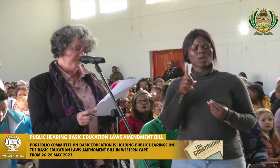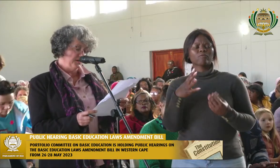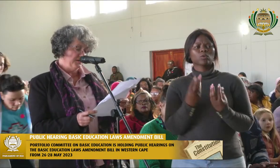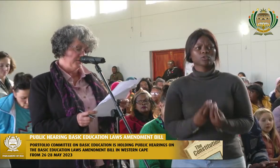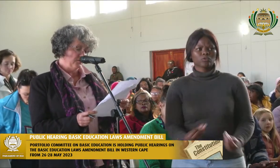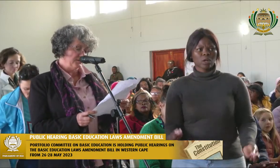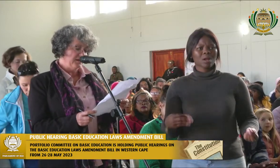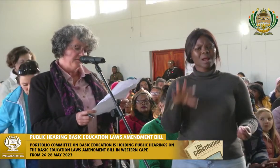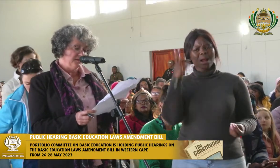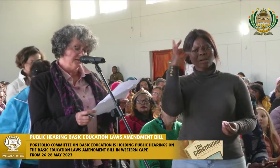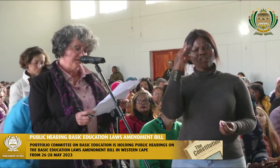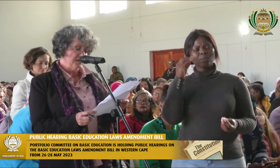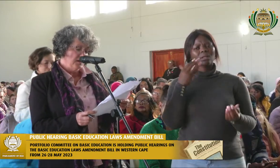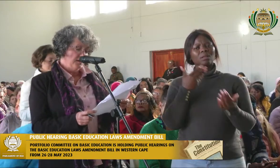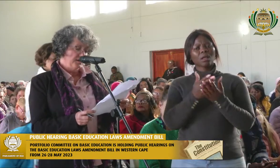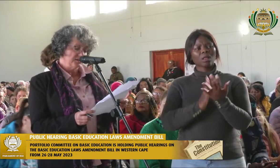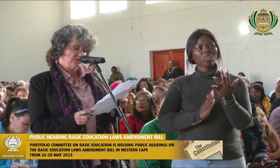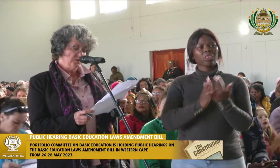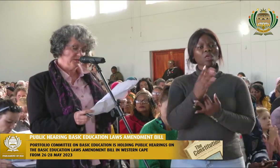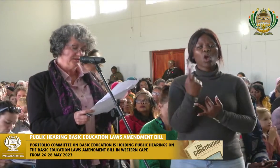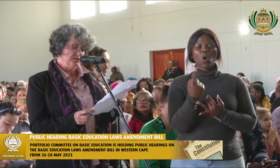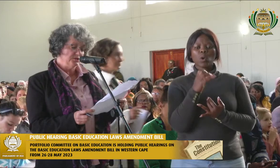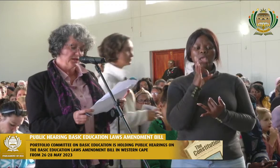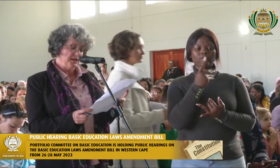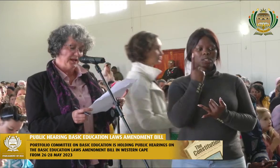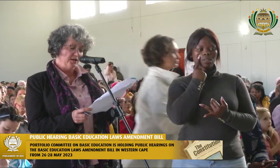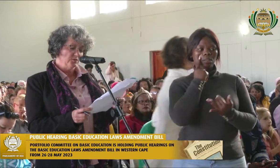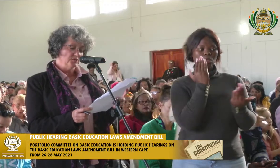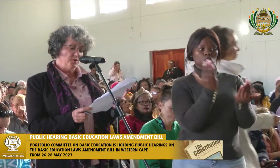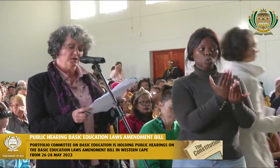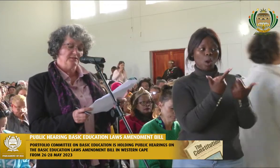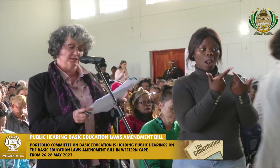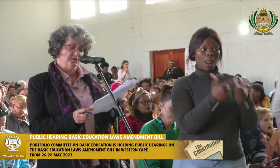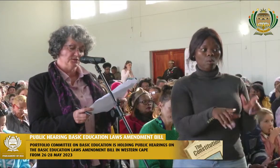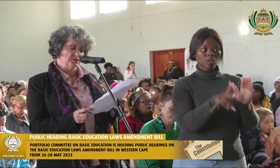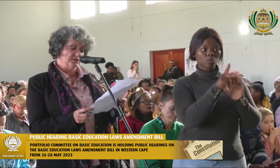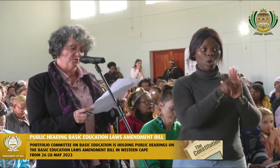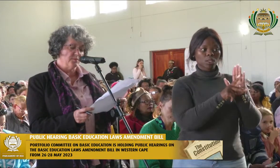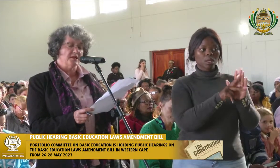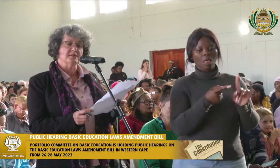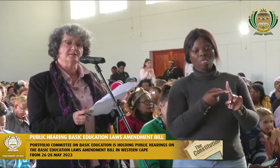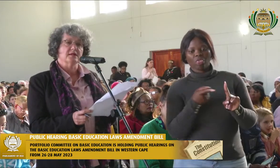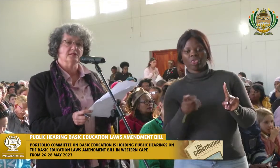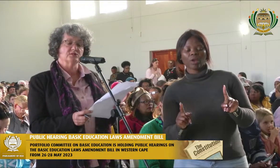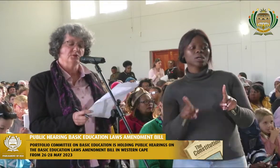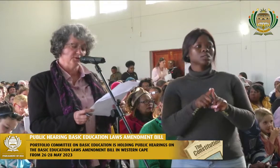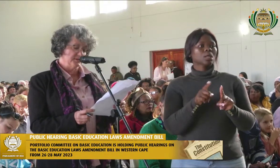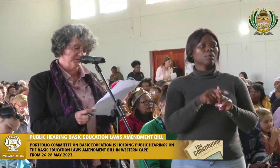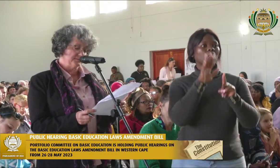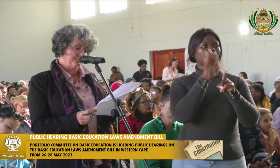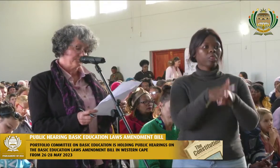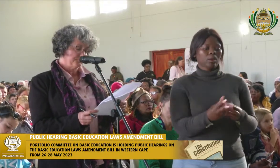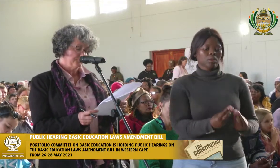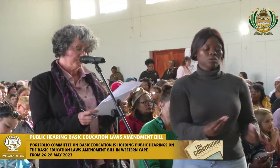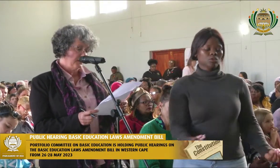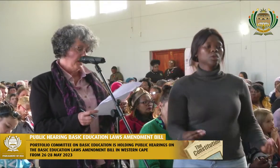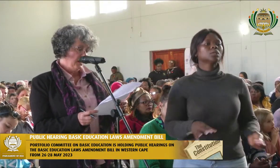only intervene if there is evidence that a school is using a language policy to discriminate against